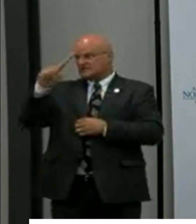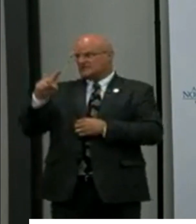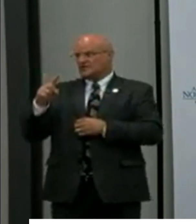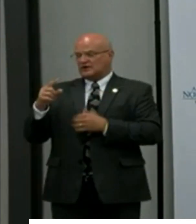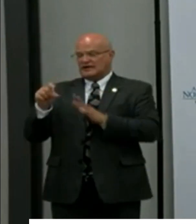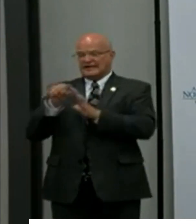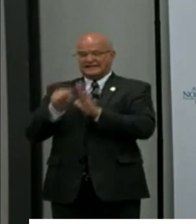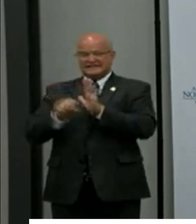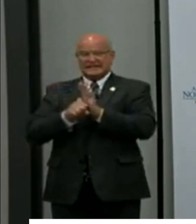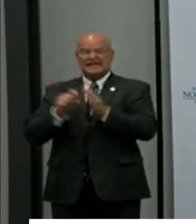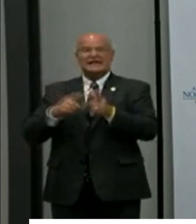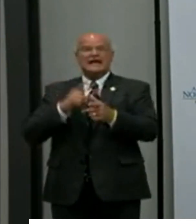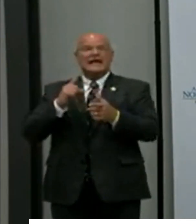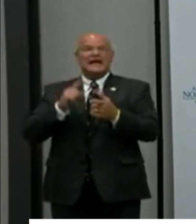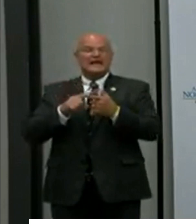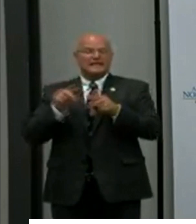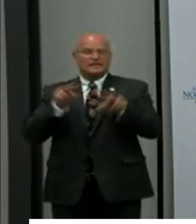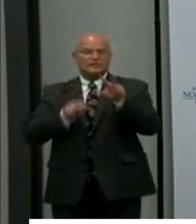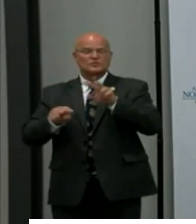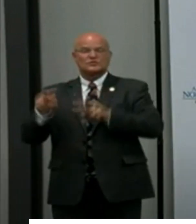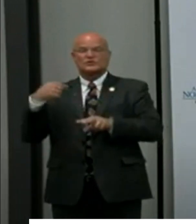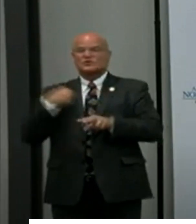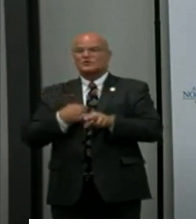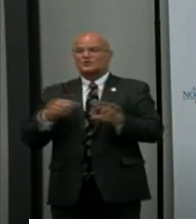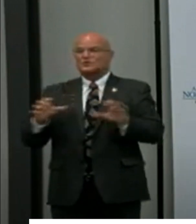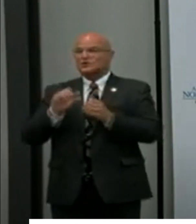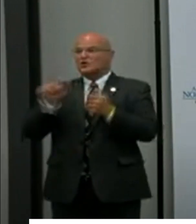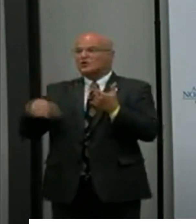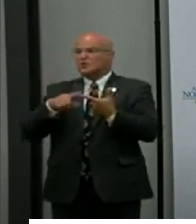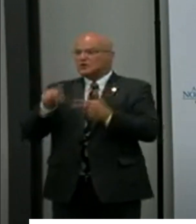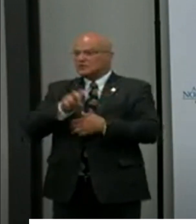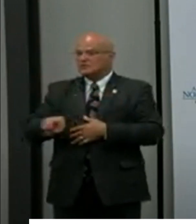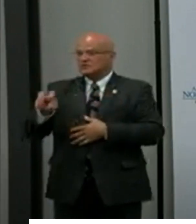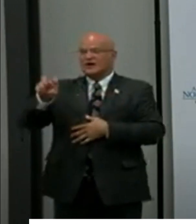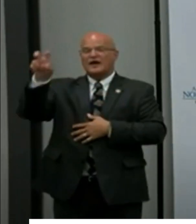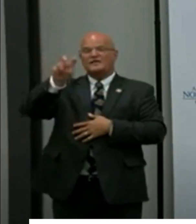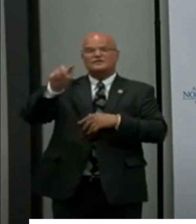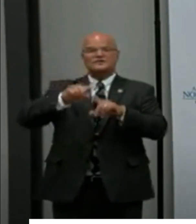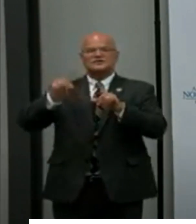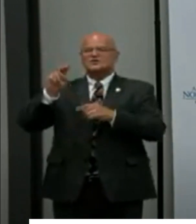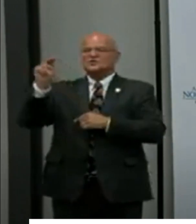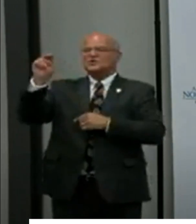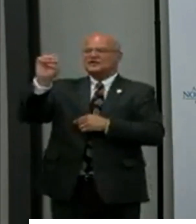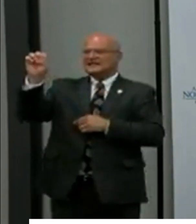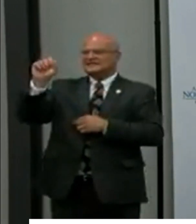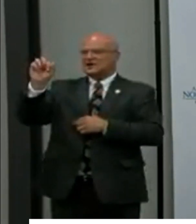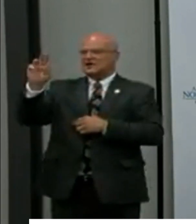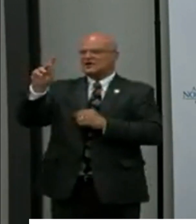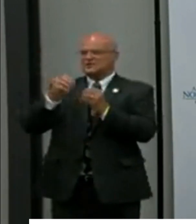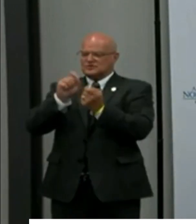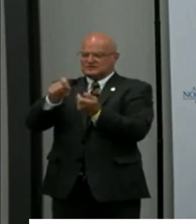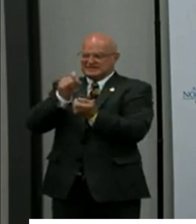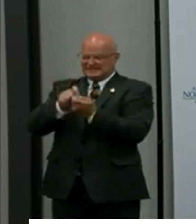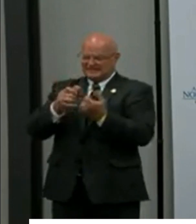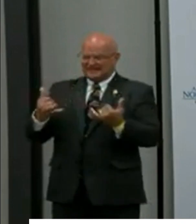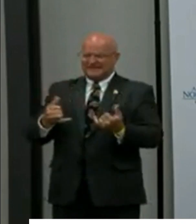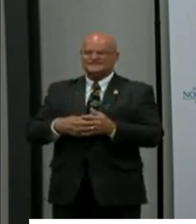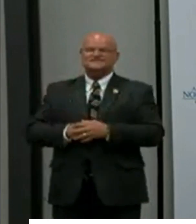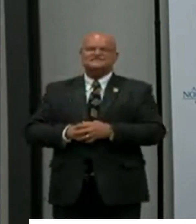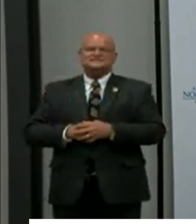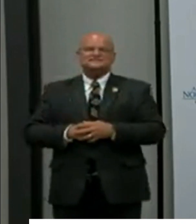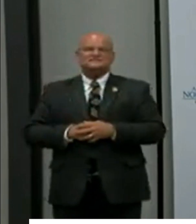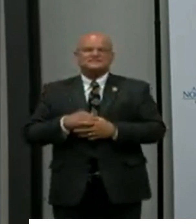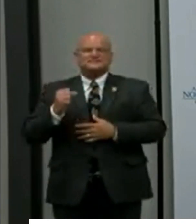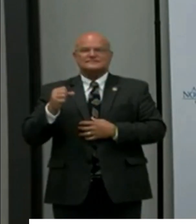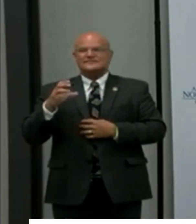the state, and then we'll look at, as we do when we travel out into Northeast Arkansas more specifically.